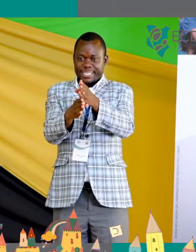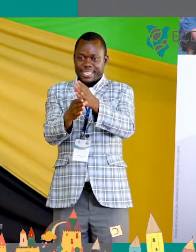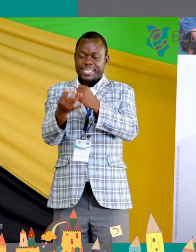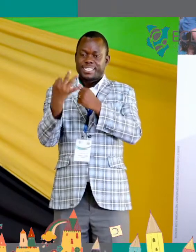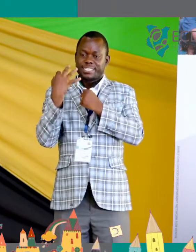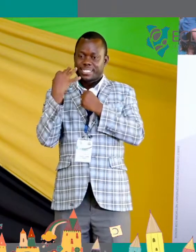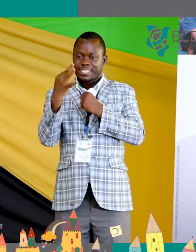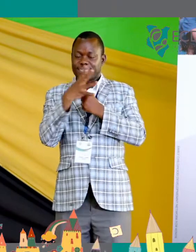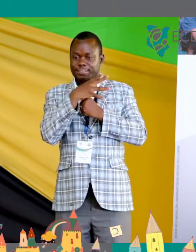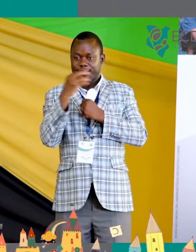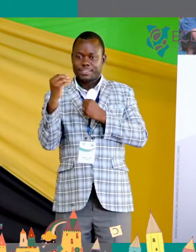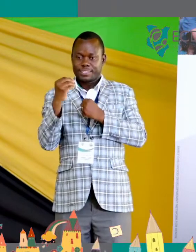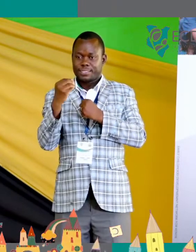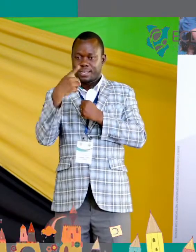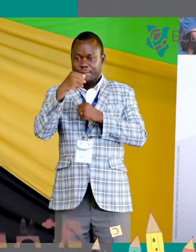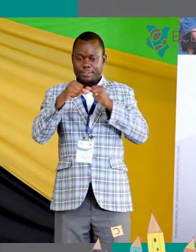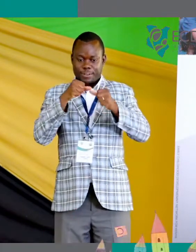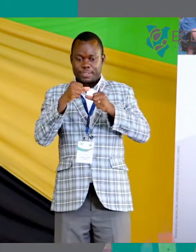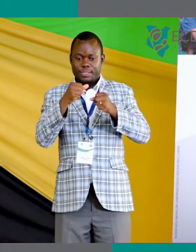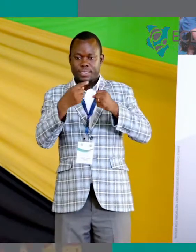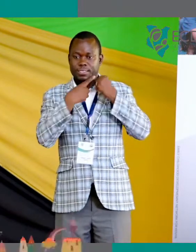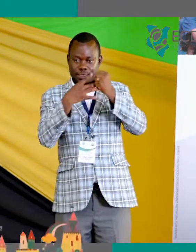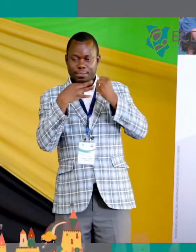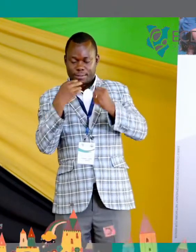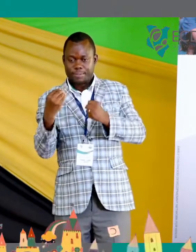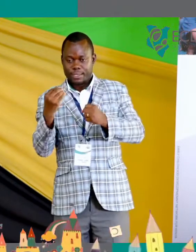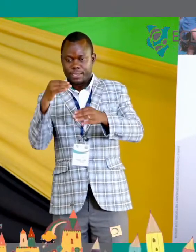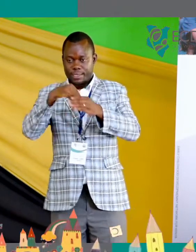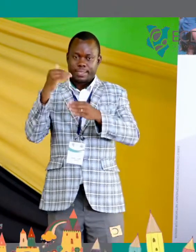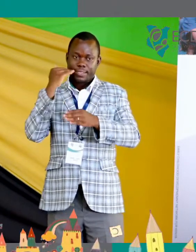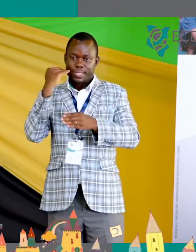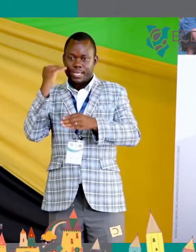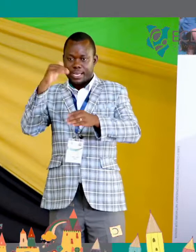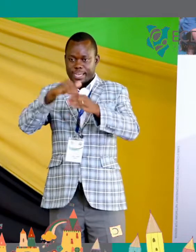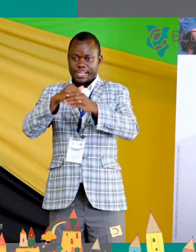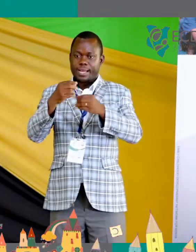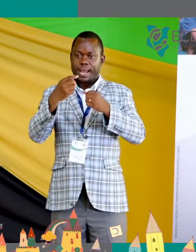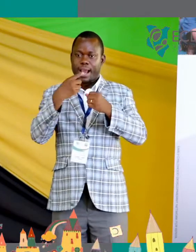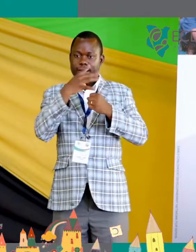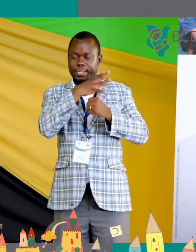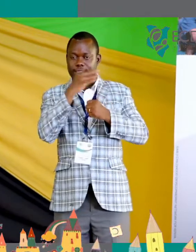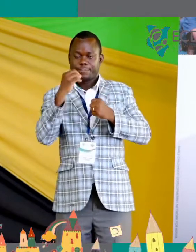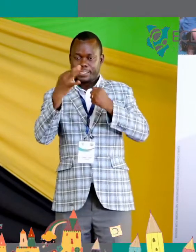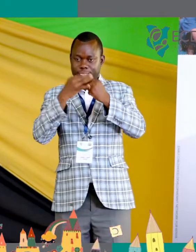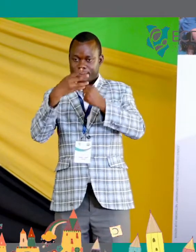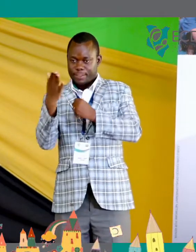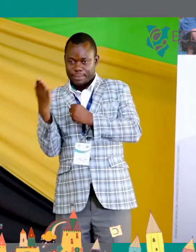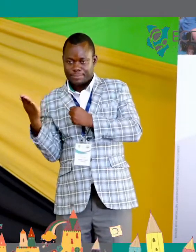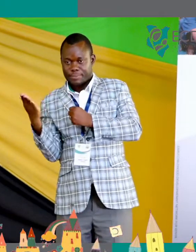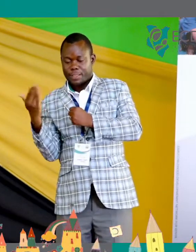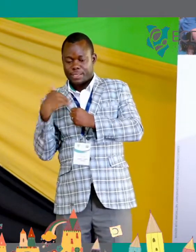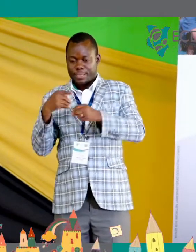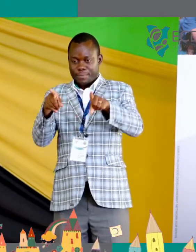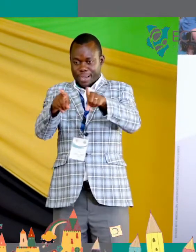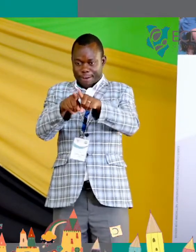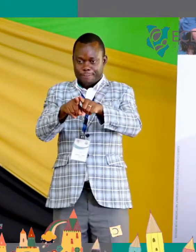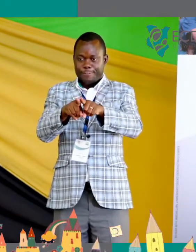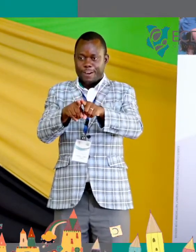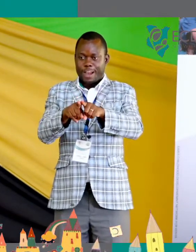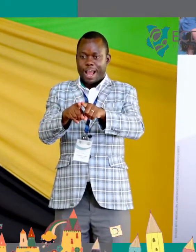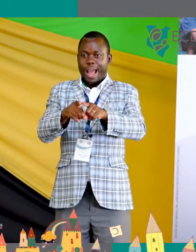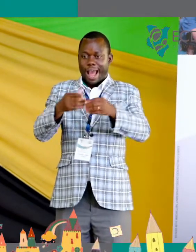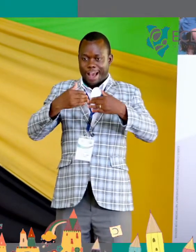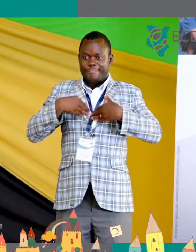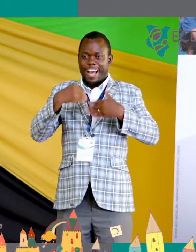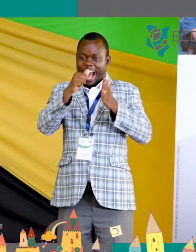348 ECD centers of the 611 that are available and furnished 178 of them. We are updating our ECD Act